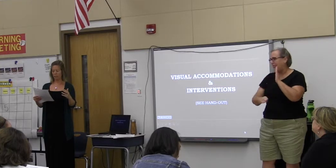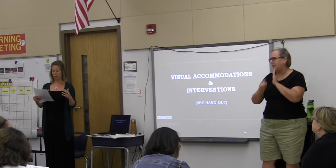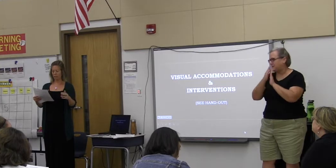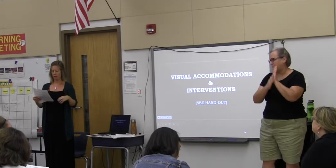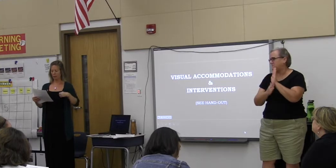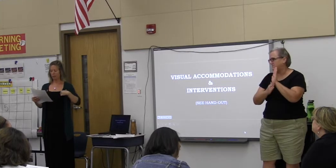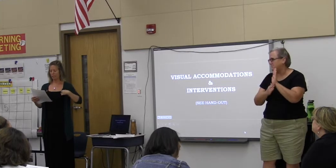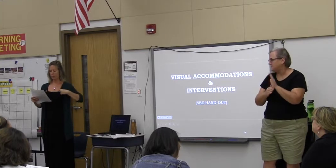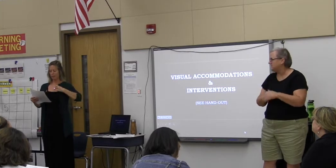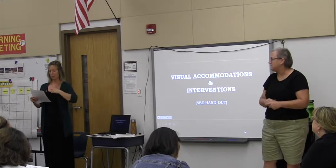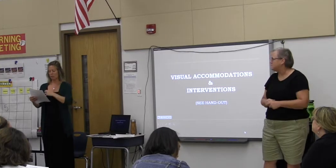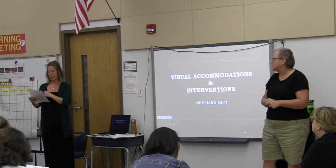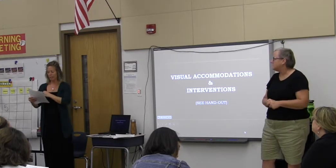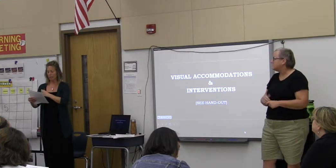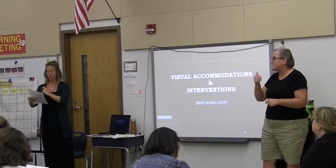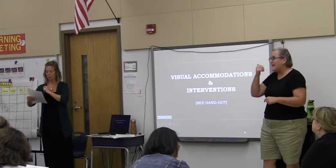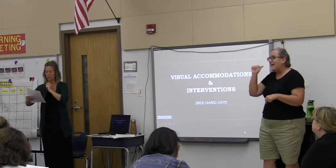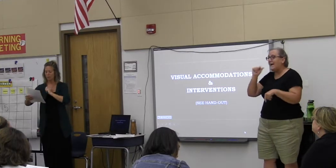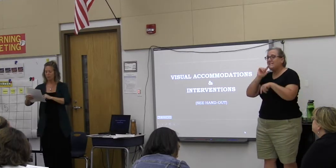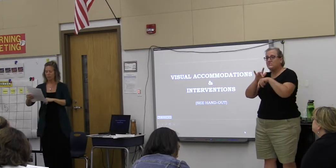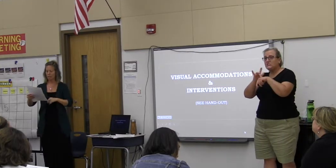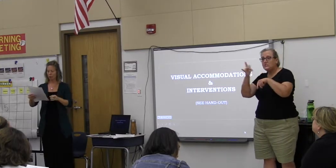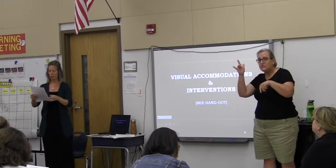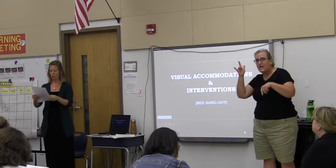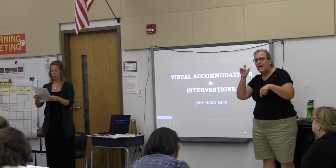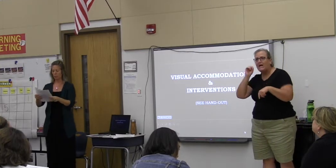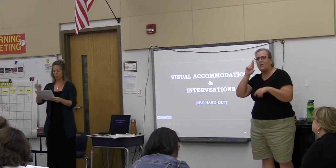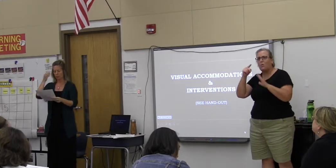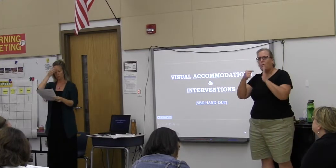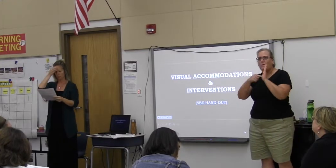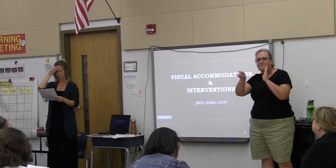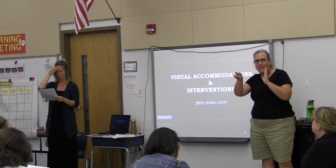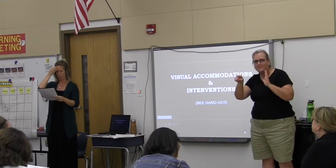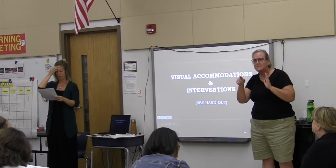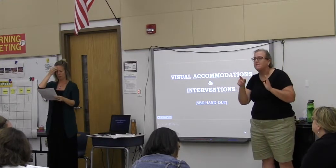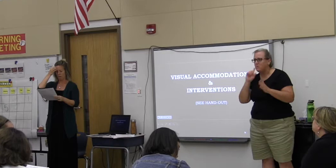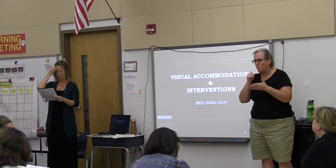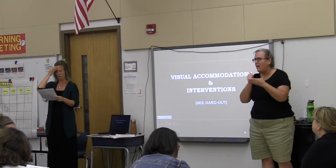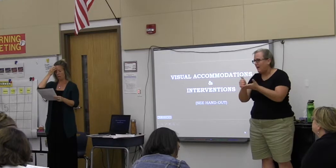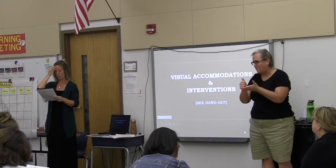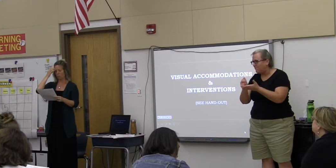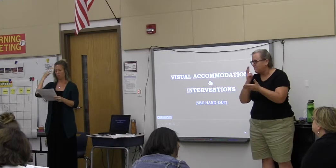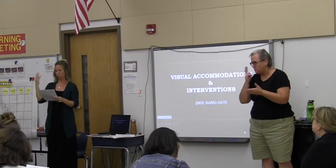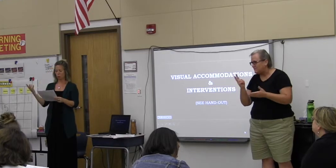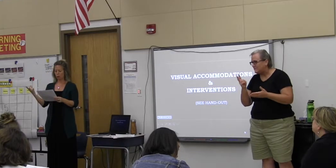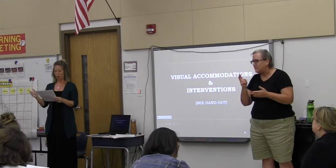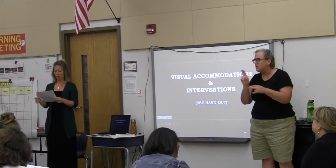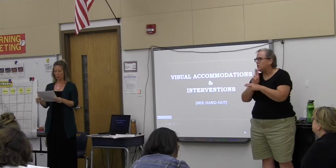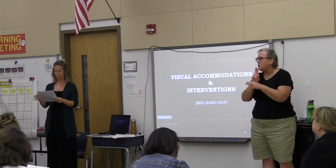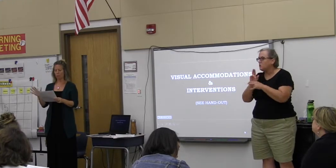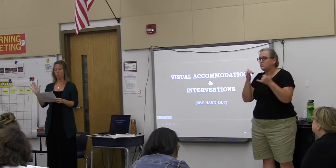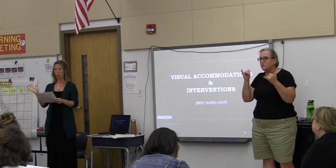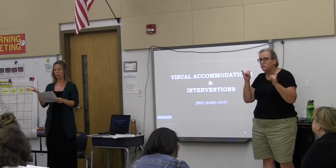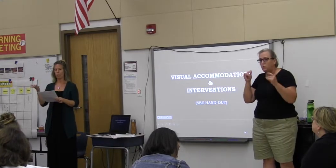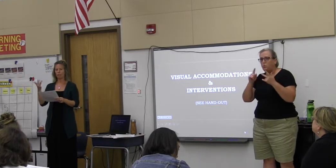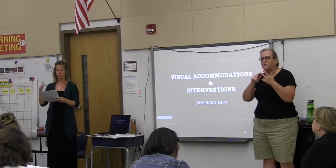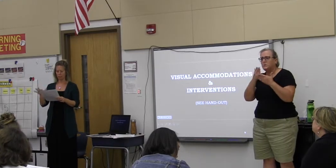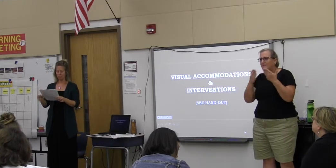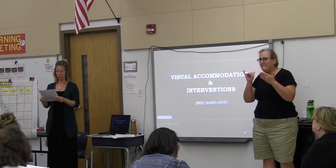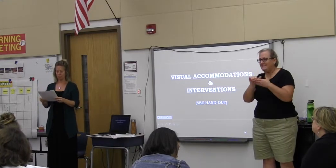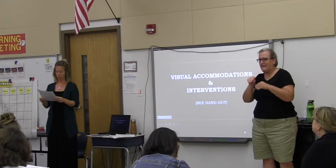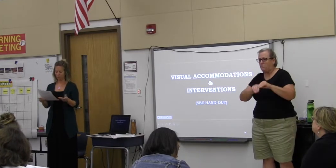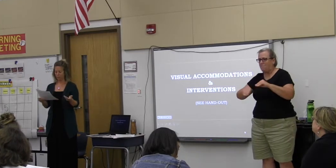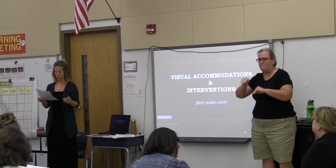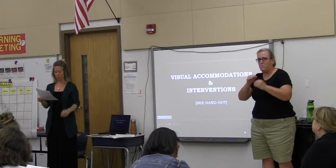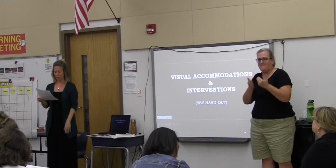We already talked about using anything that's shiny or reflective is going to help them to see. use toys or objects that move